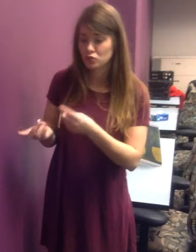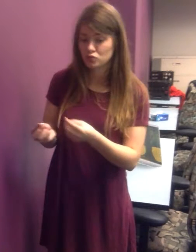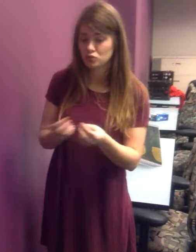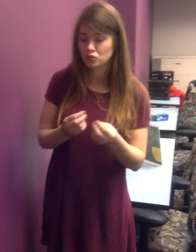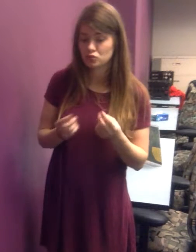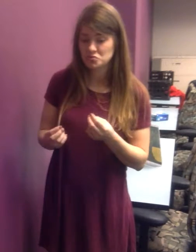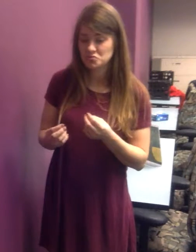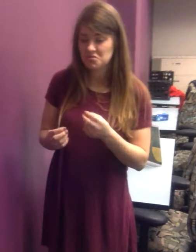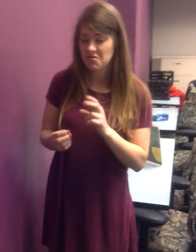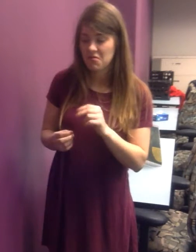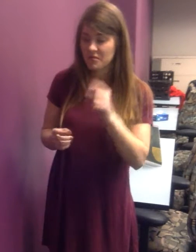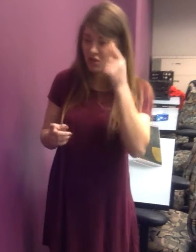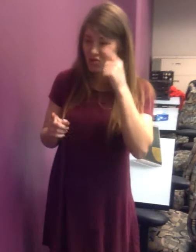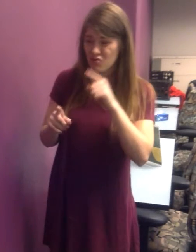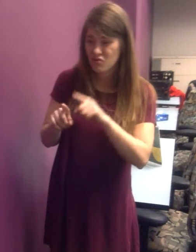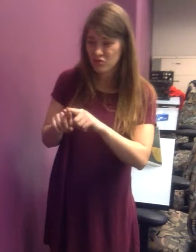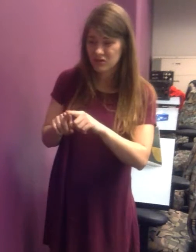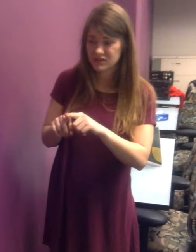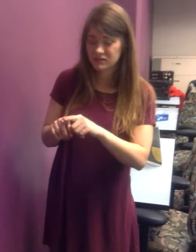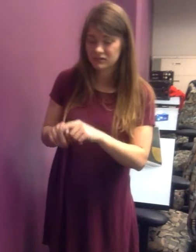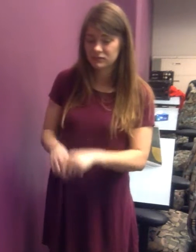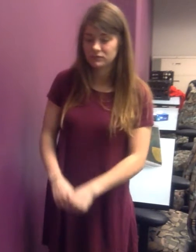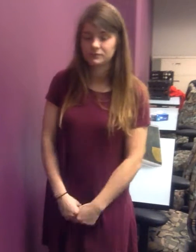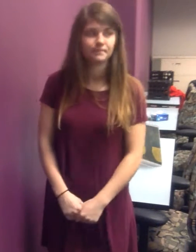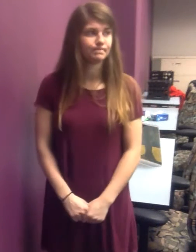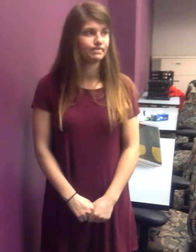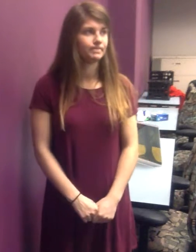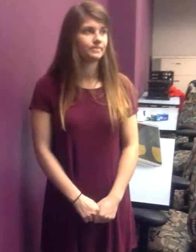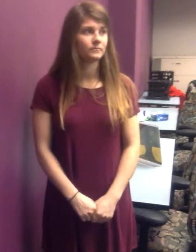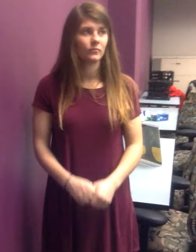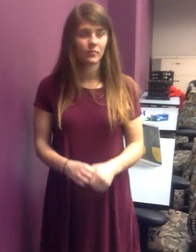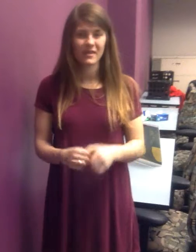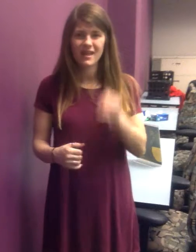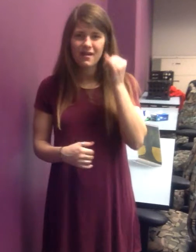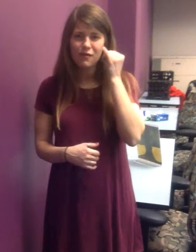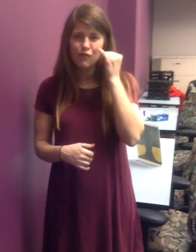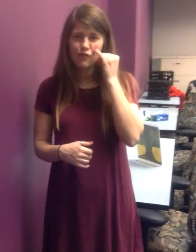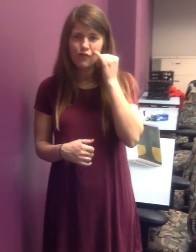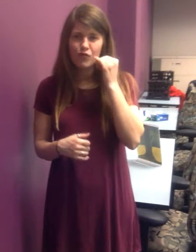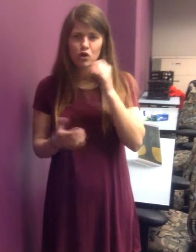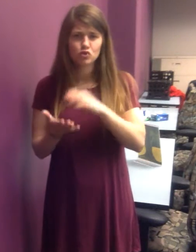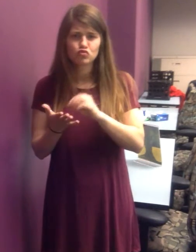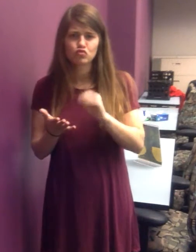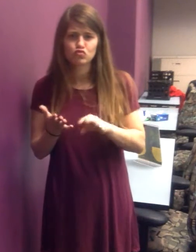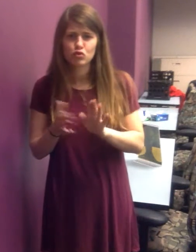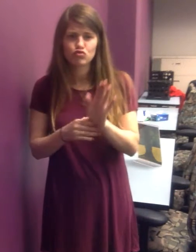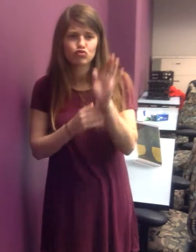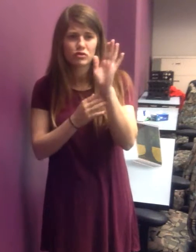bottom line, though, on human-caused global warming? I raised my hand in high school science class, and you're the teacher. Are humans